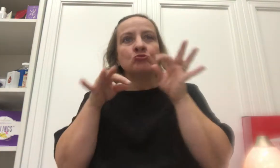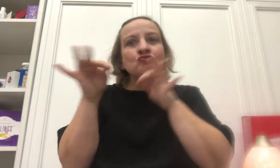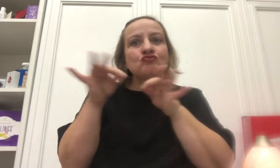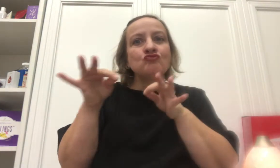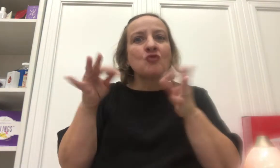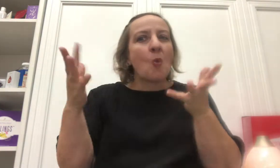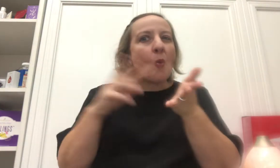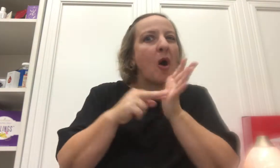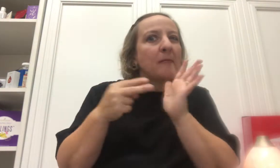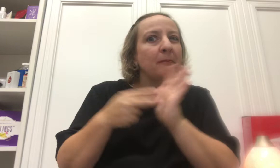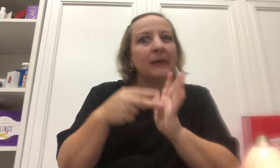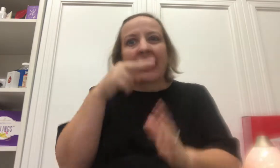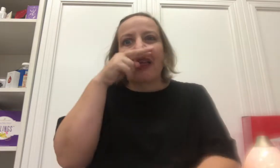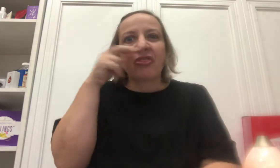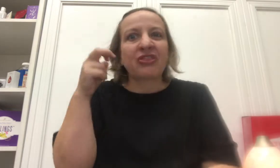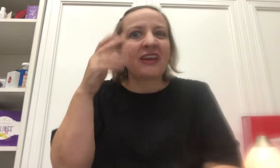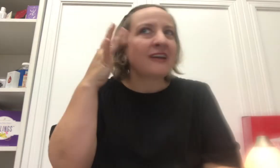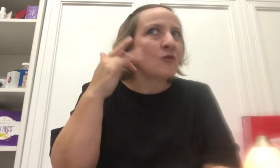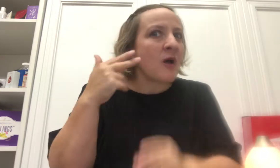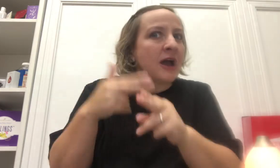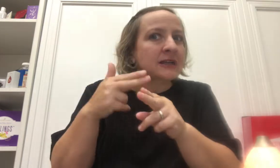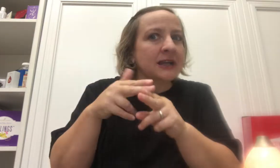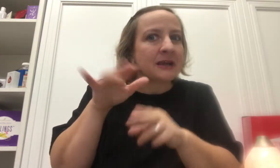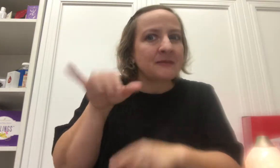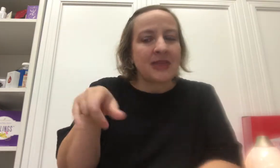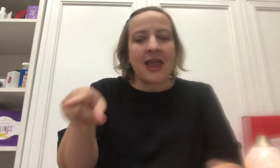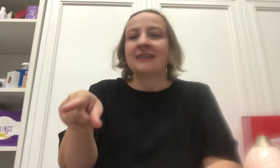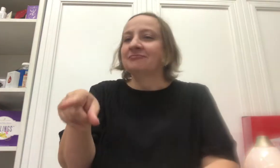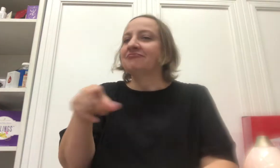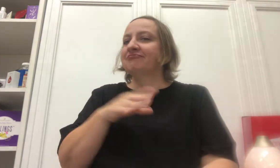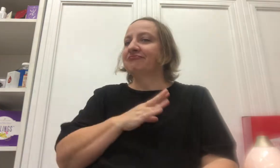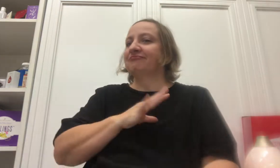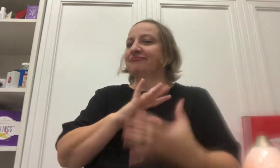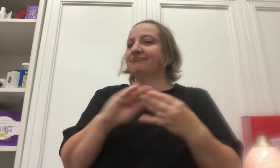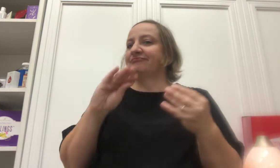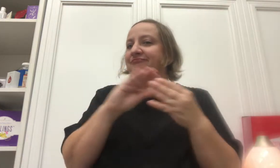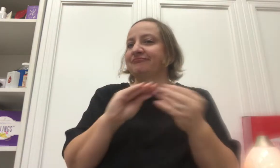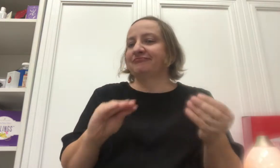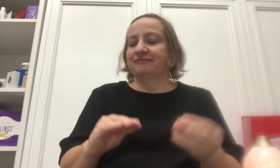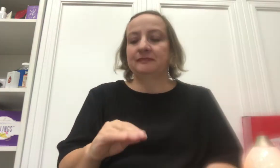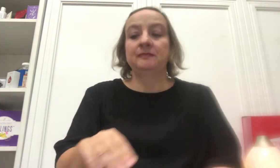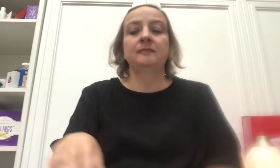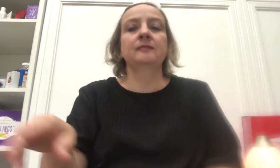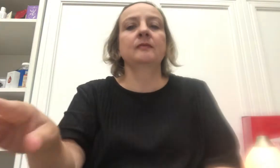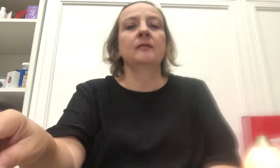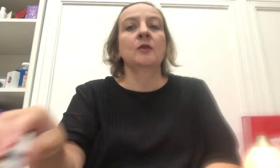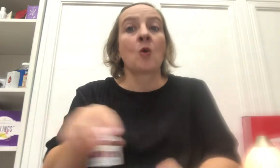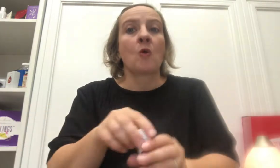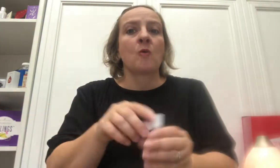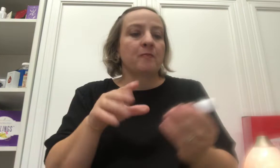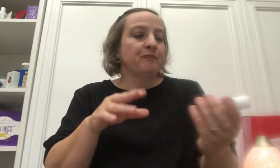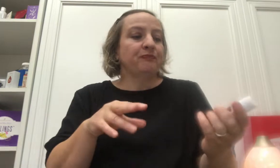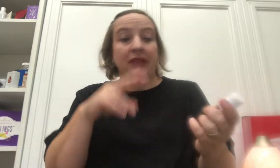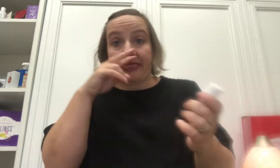And watch for other videos that tell you what the story is behind the name Thieves.